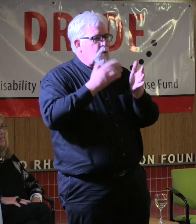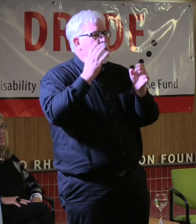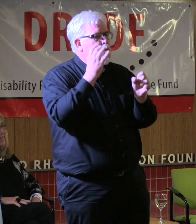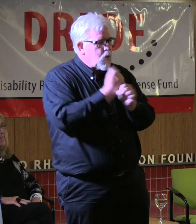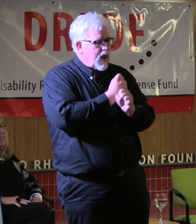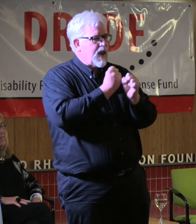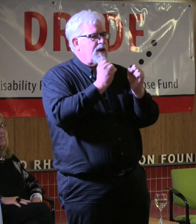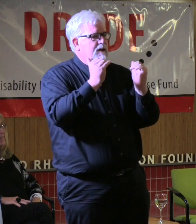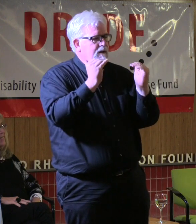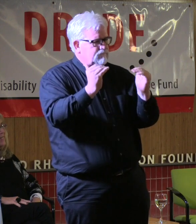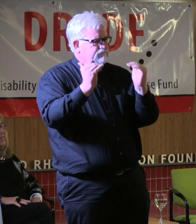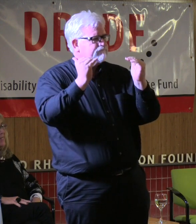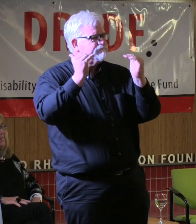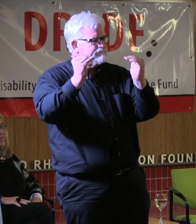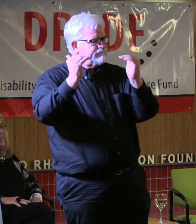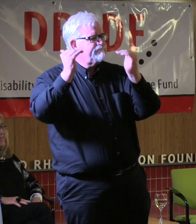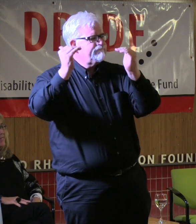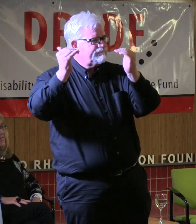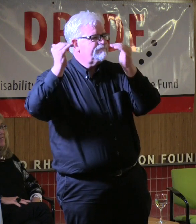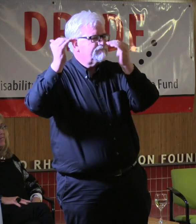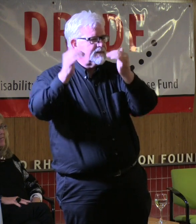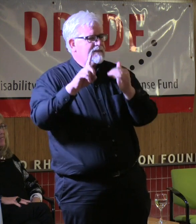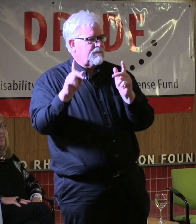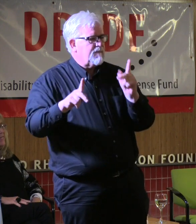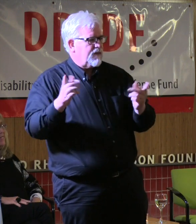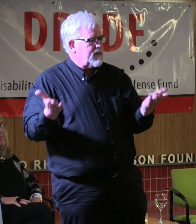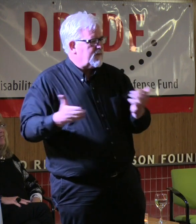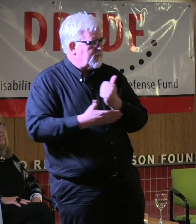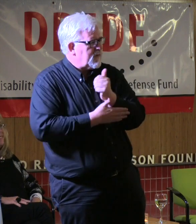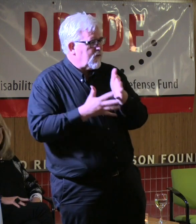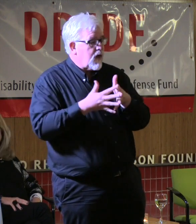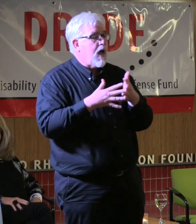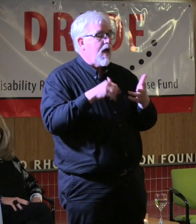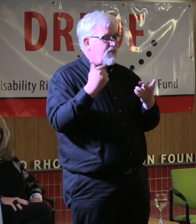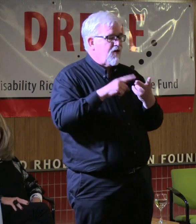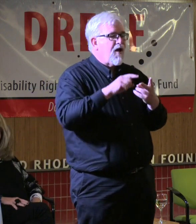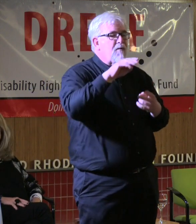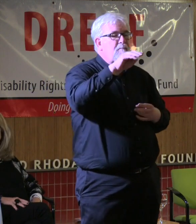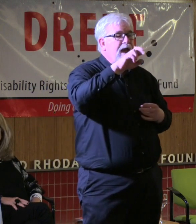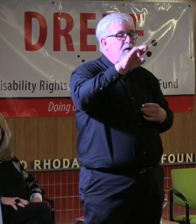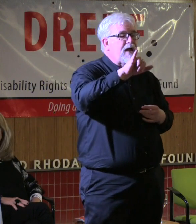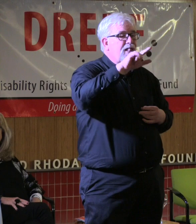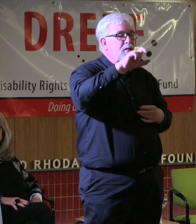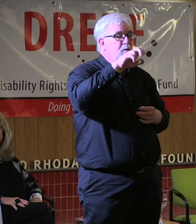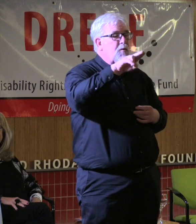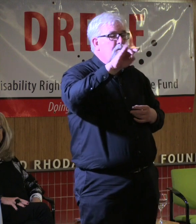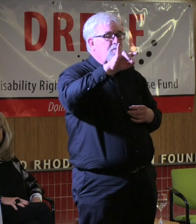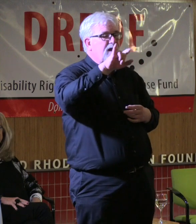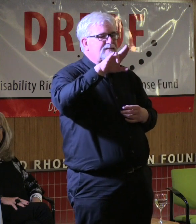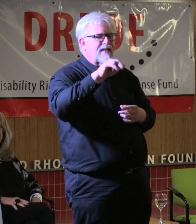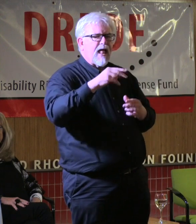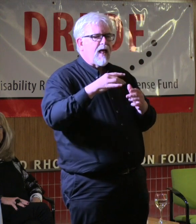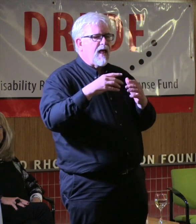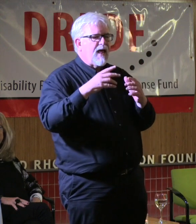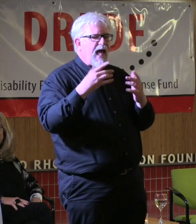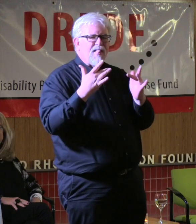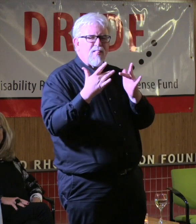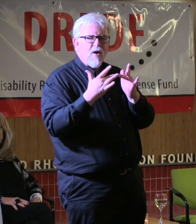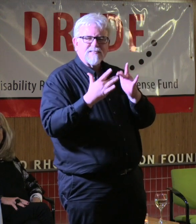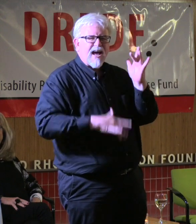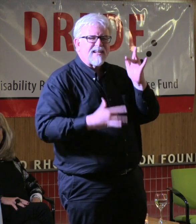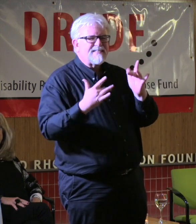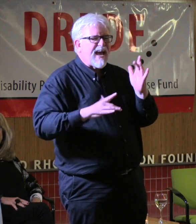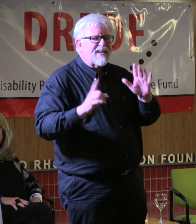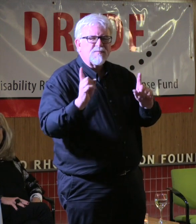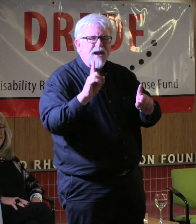forward in this country. And Mary Lou Breslin, I've lost contact and eye contact with Mary Lou